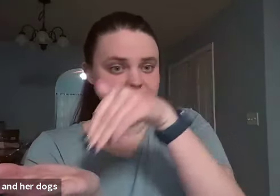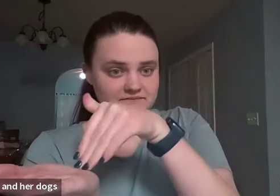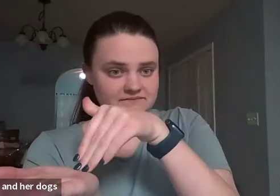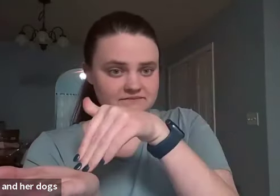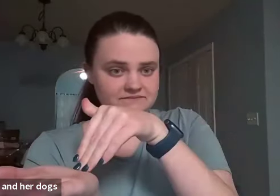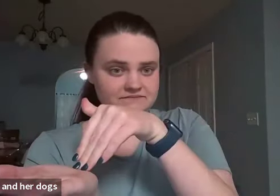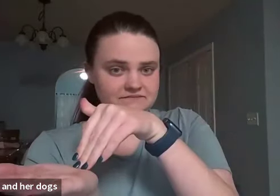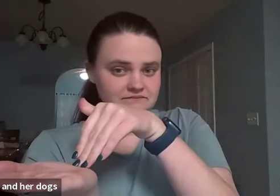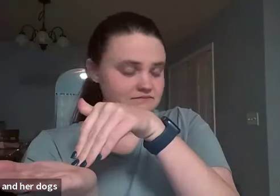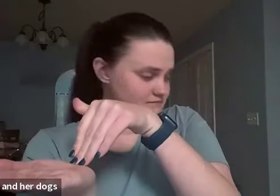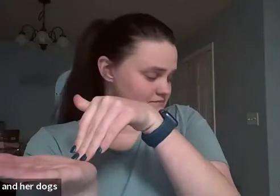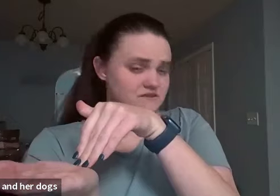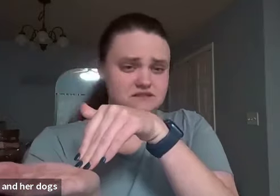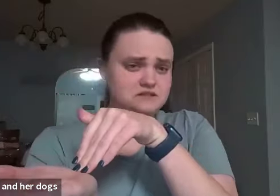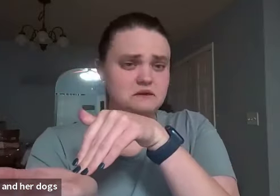3,000. Excuse me.